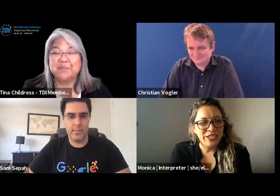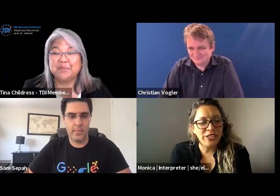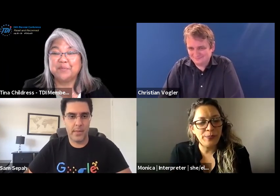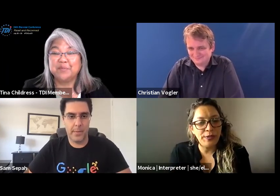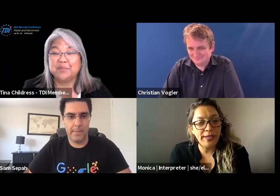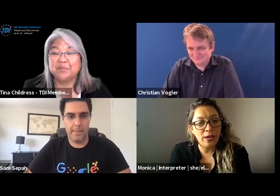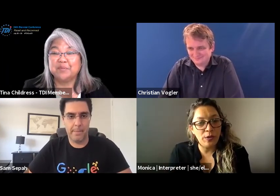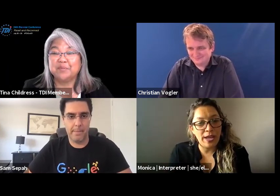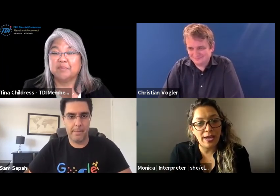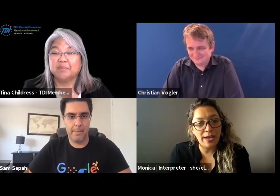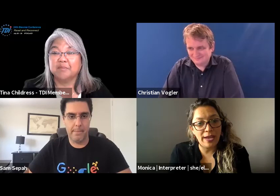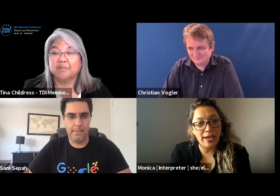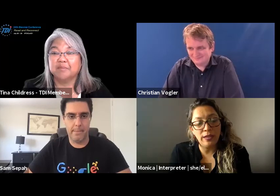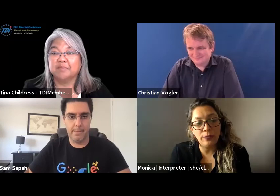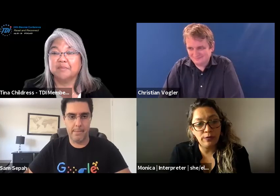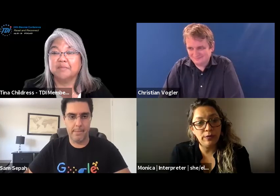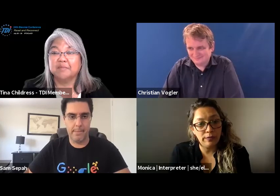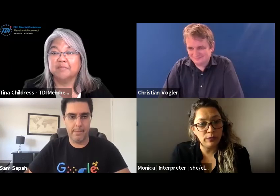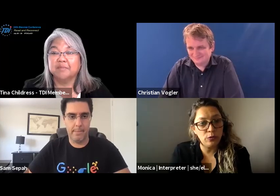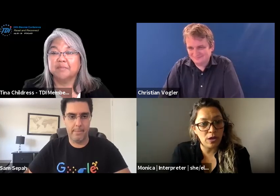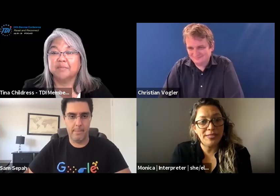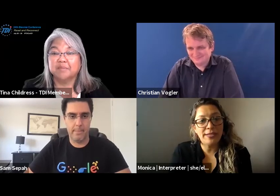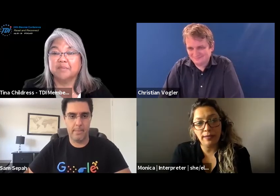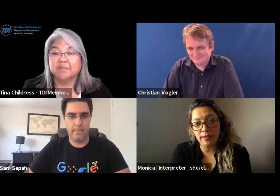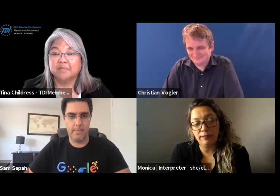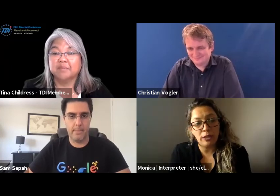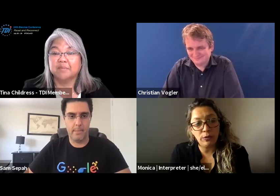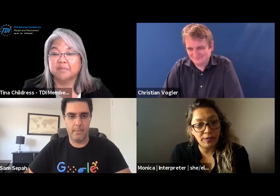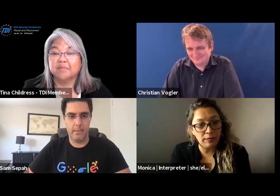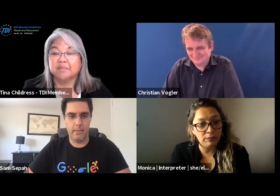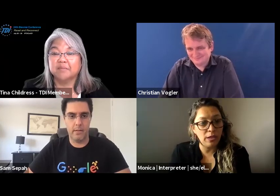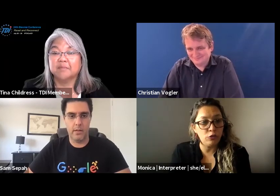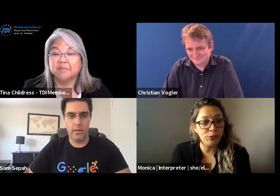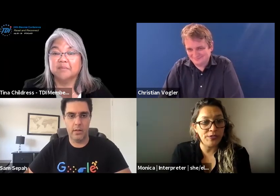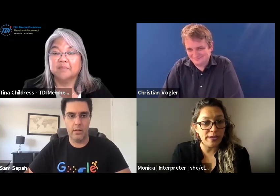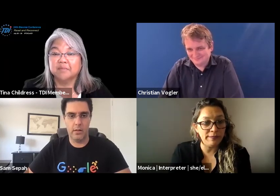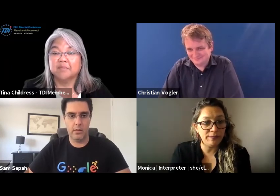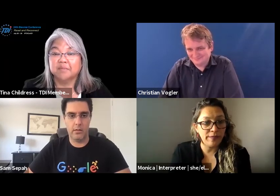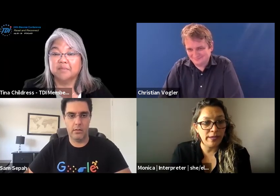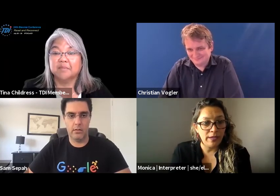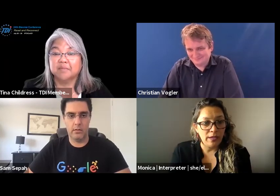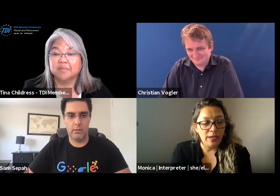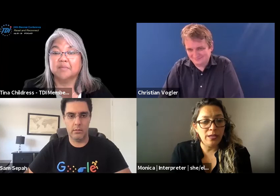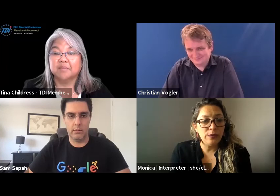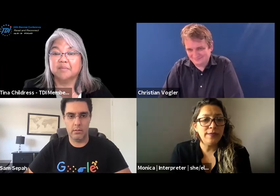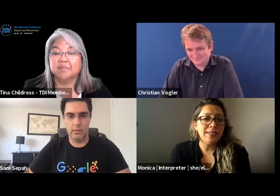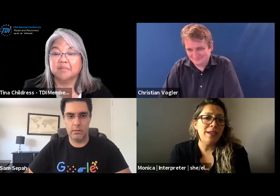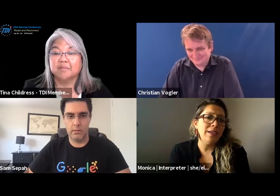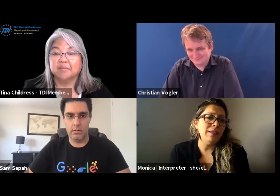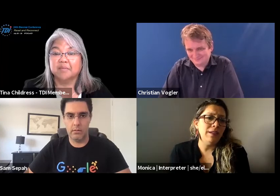Just briefly, I want to add, thank you for those two comments. I think that I agree with them 100%. Inclusive design,